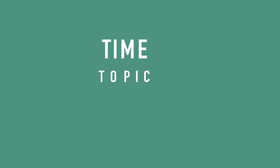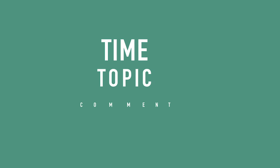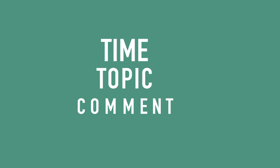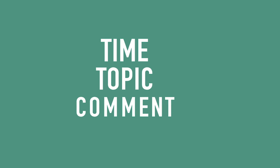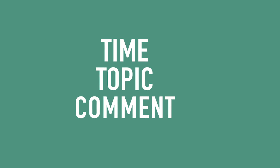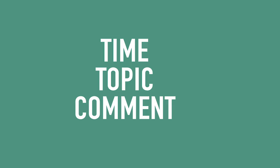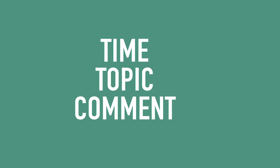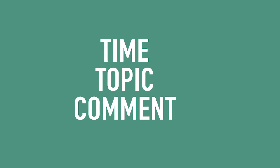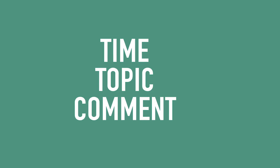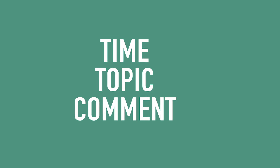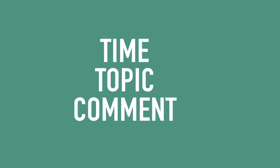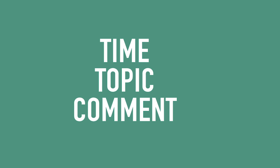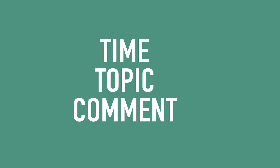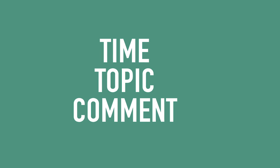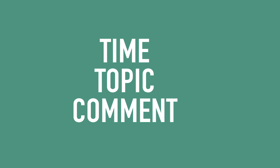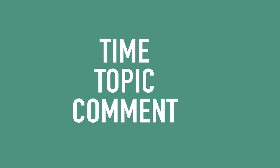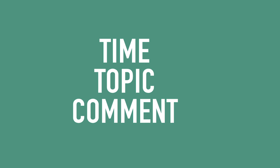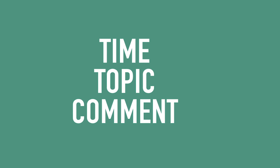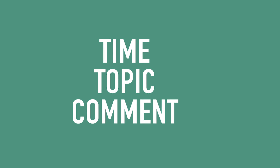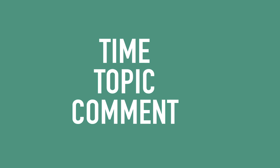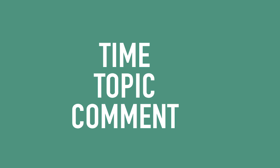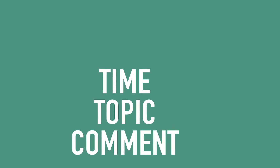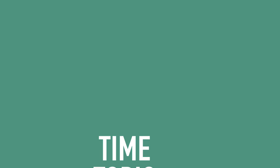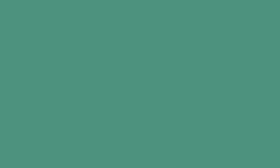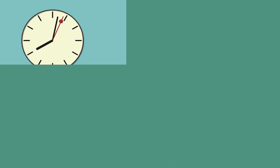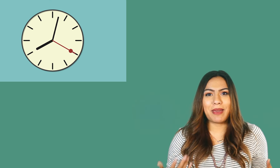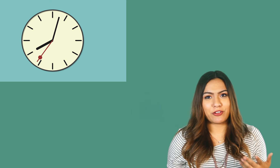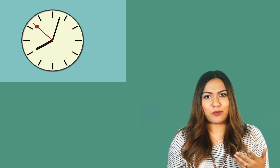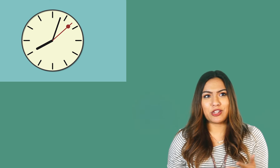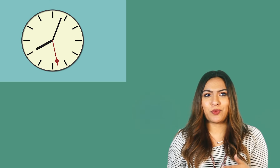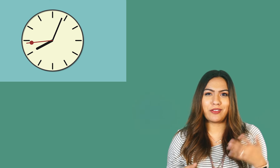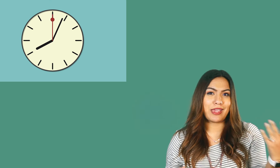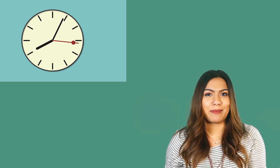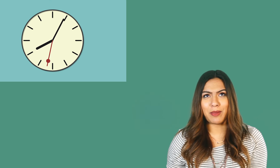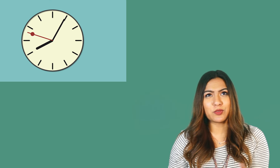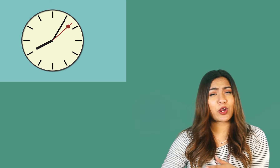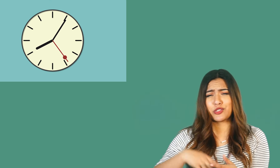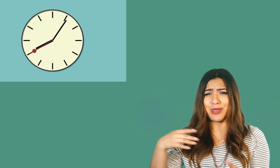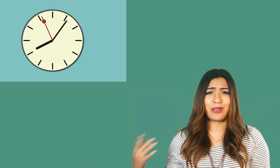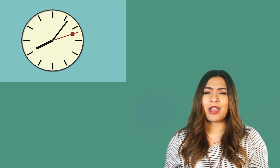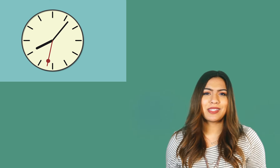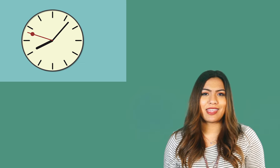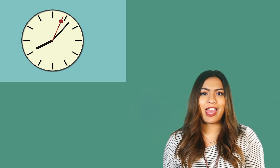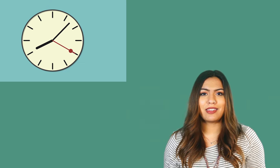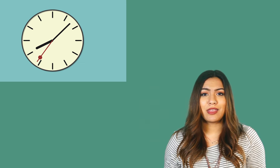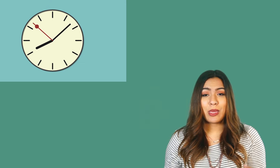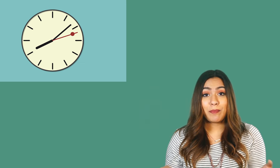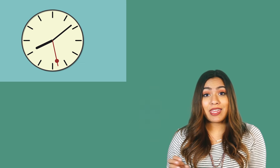time, topic, comment. In English, that doesn't matter so much, whether time comes first or whether it comes at the end,